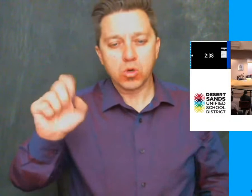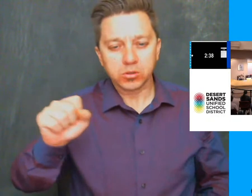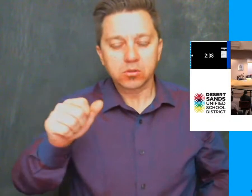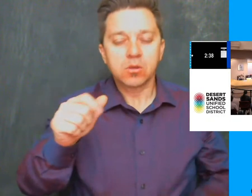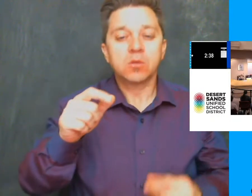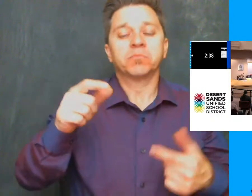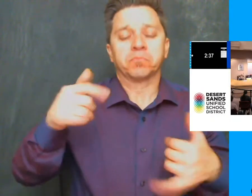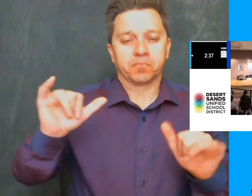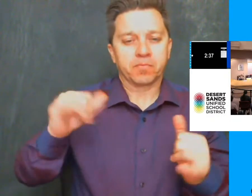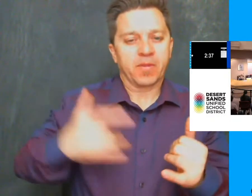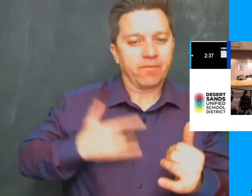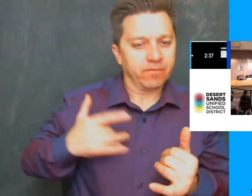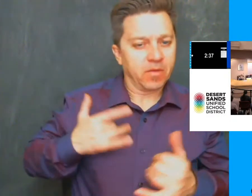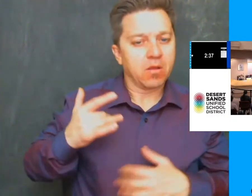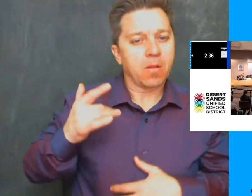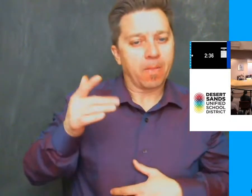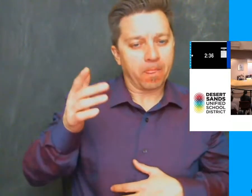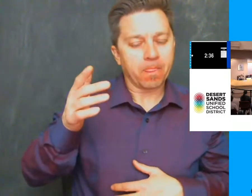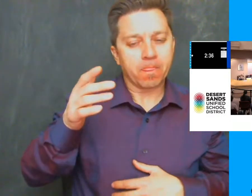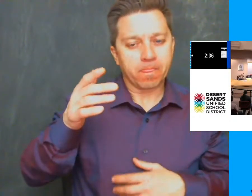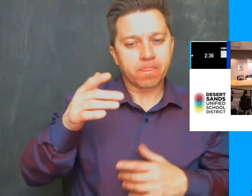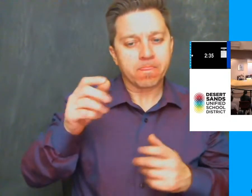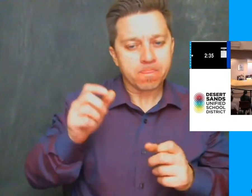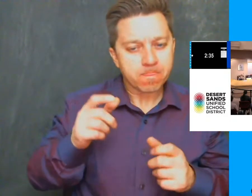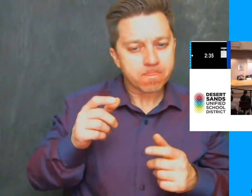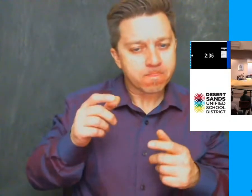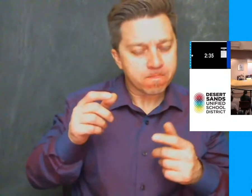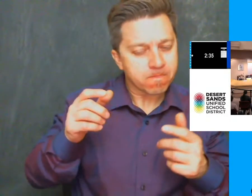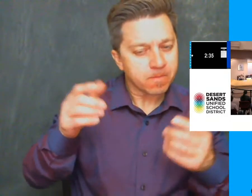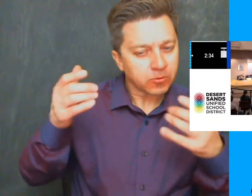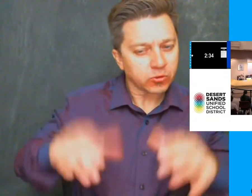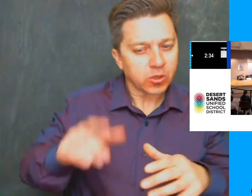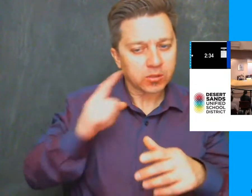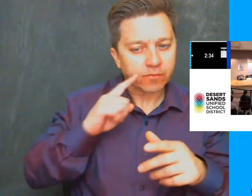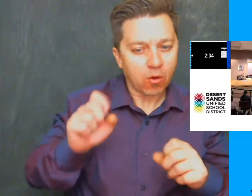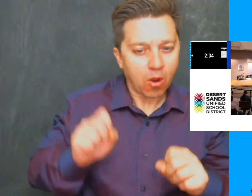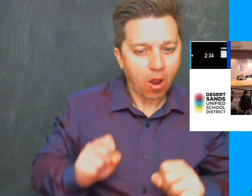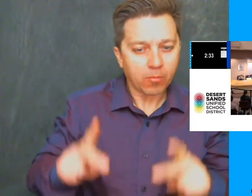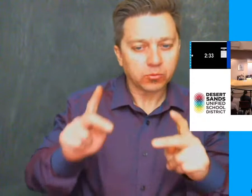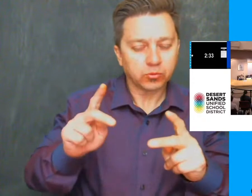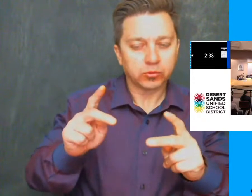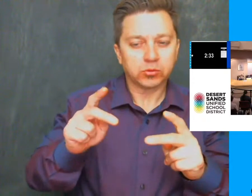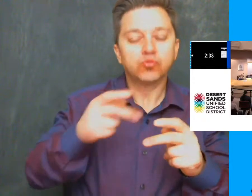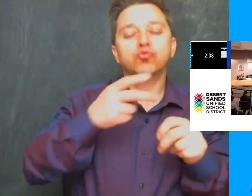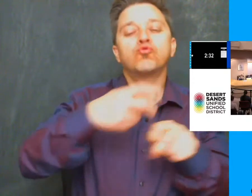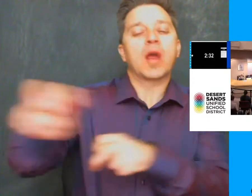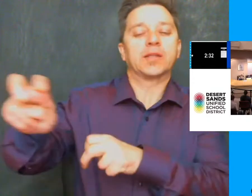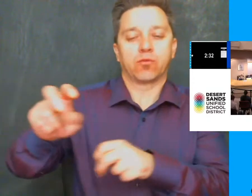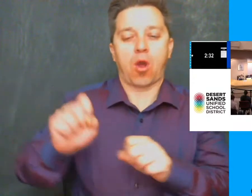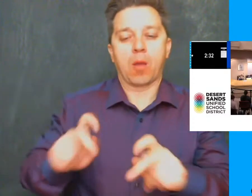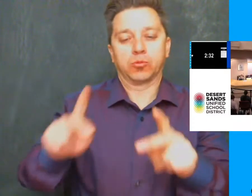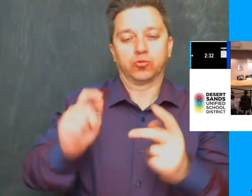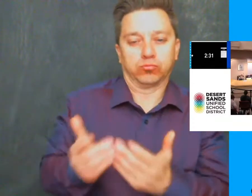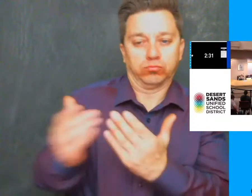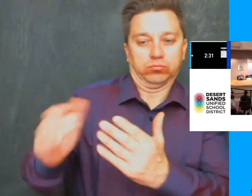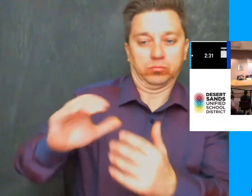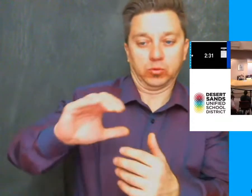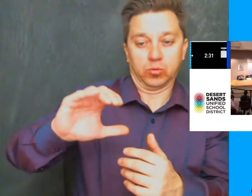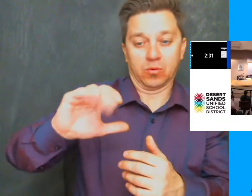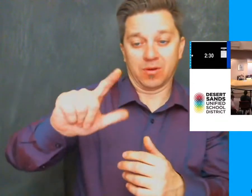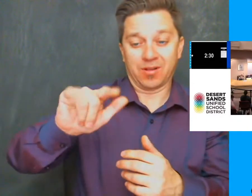feel as though transfer opportunities should be offered to our classified members first,